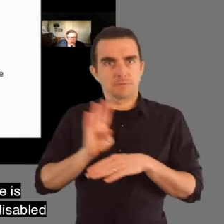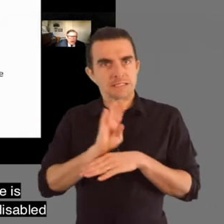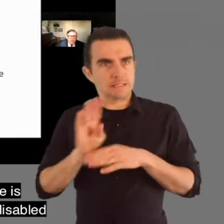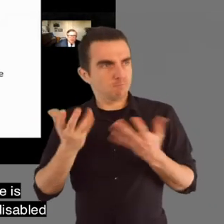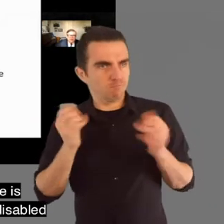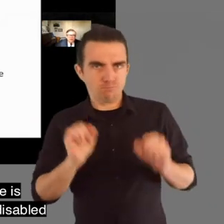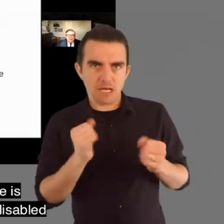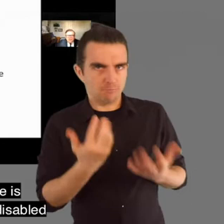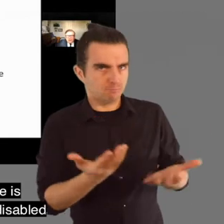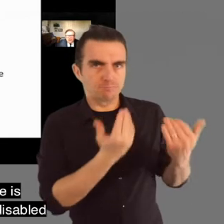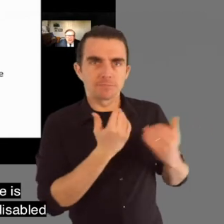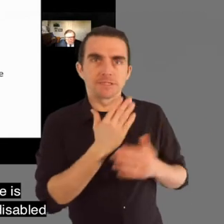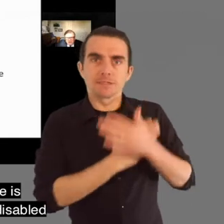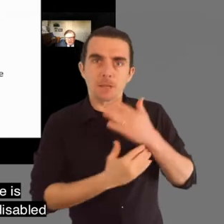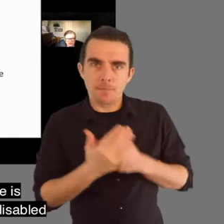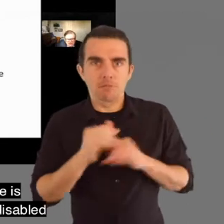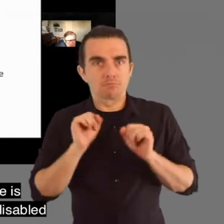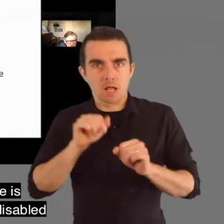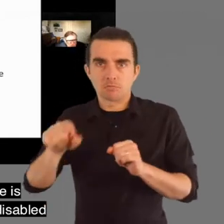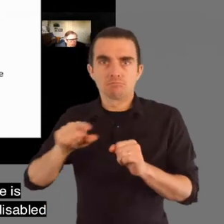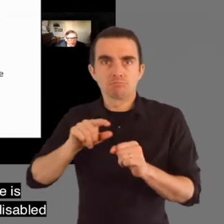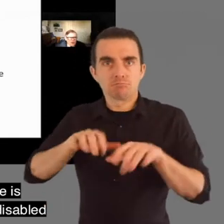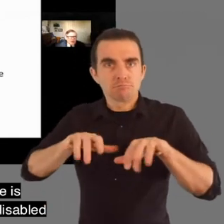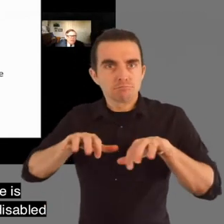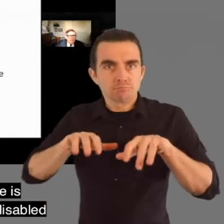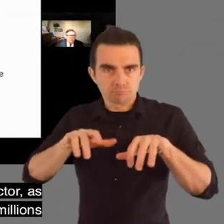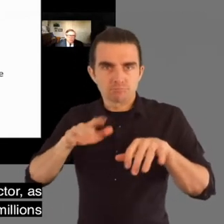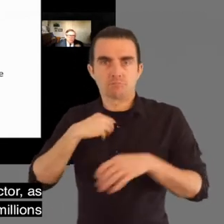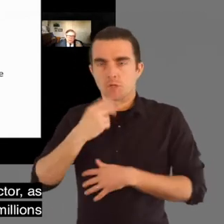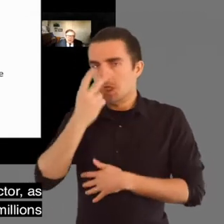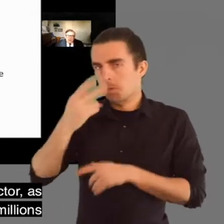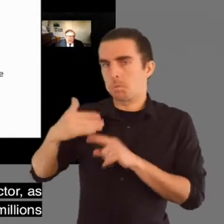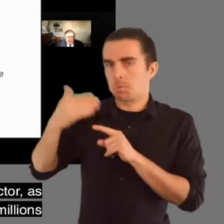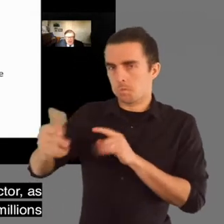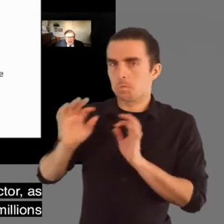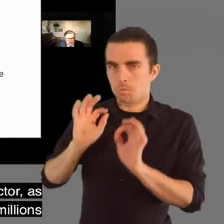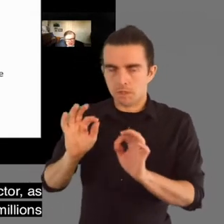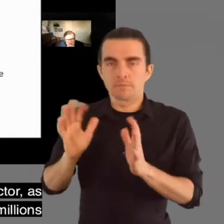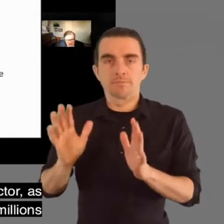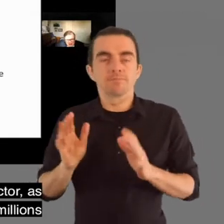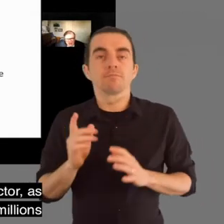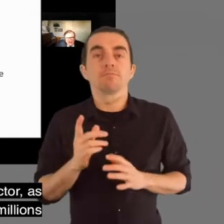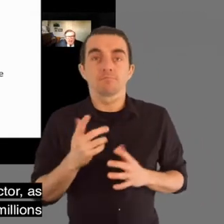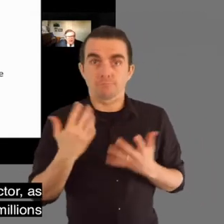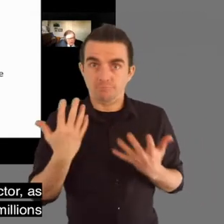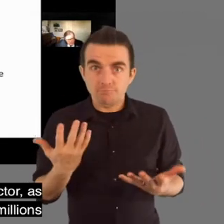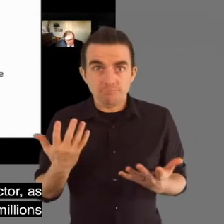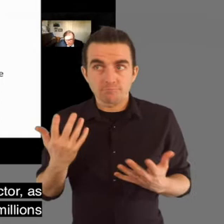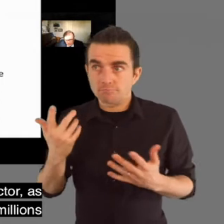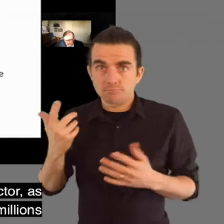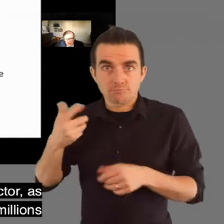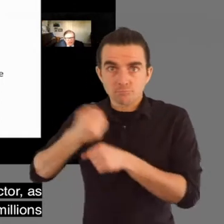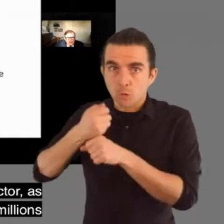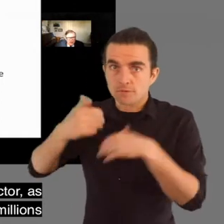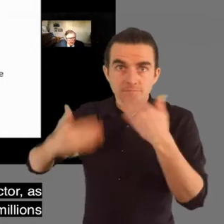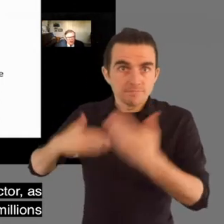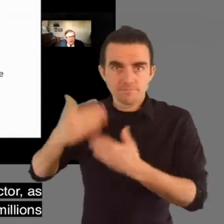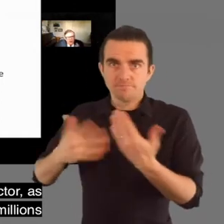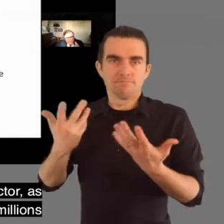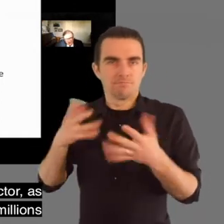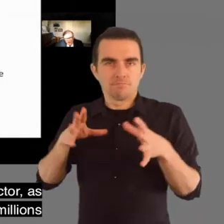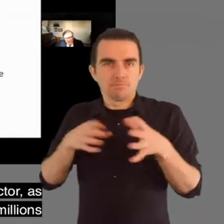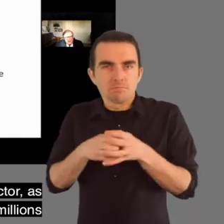big corporates, that there is a business case for employing disabled people, particularly in the IT sector, as we'll see a bit later